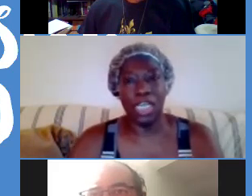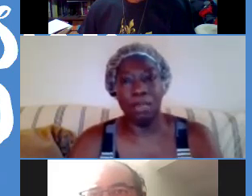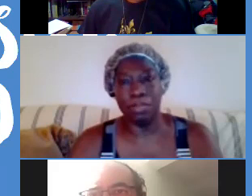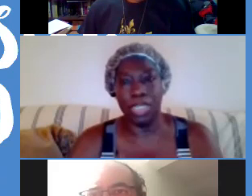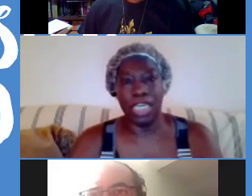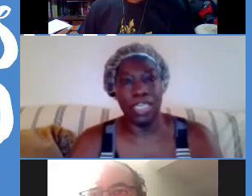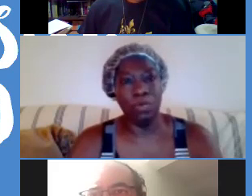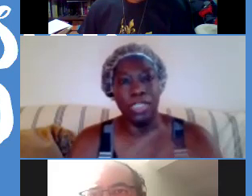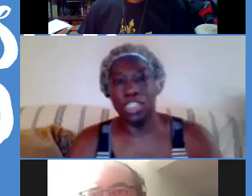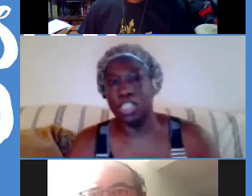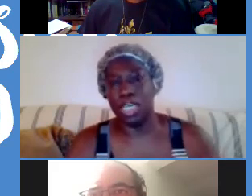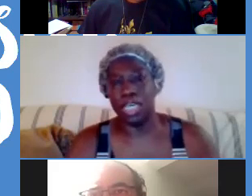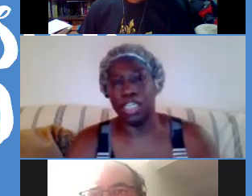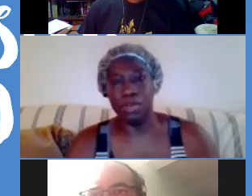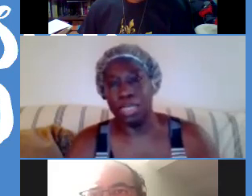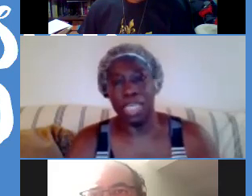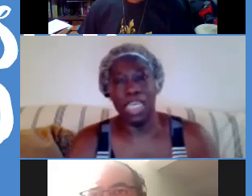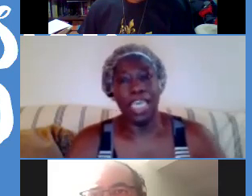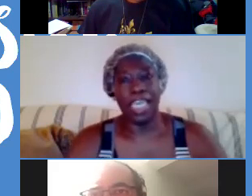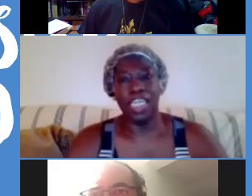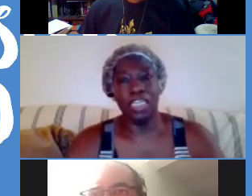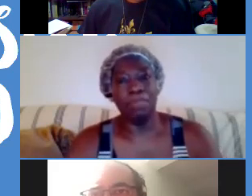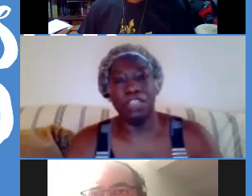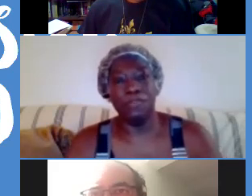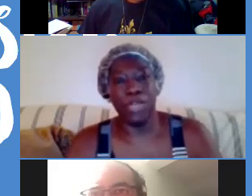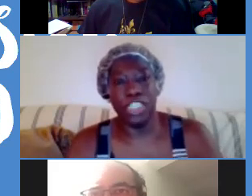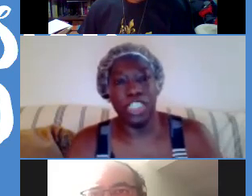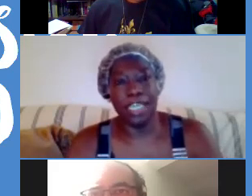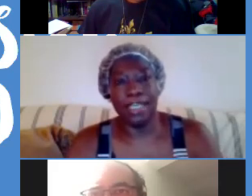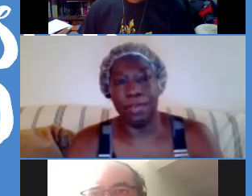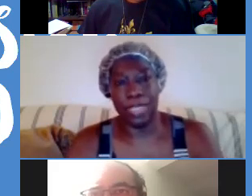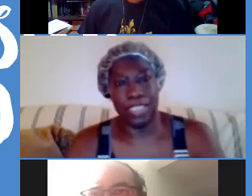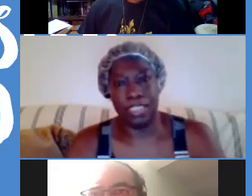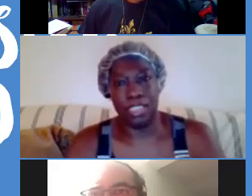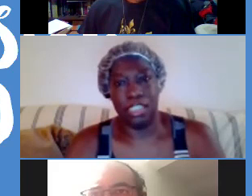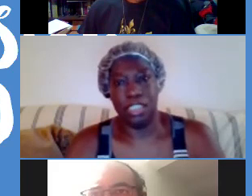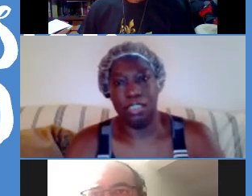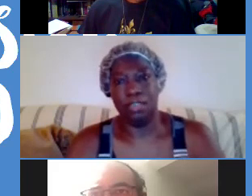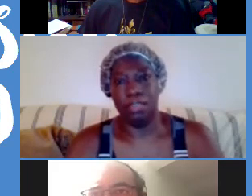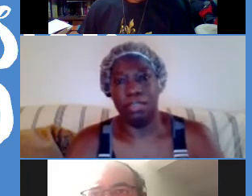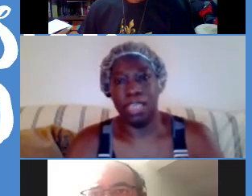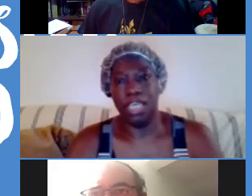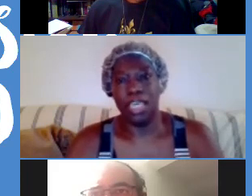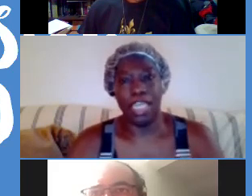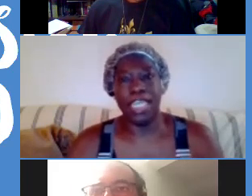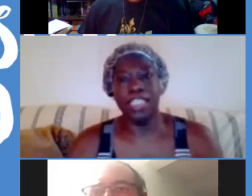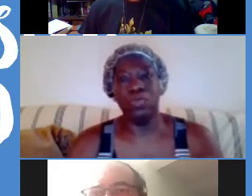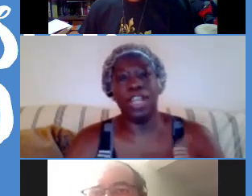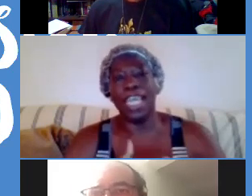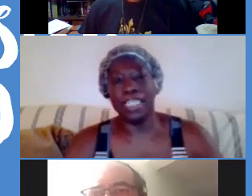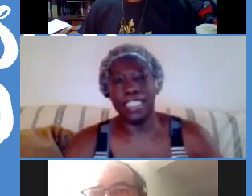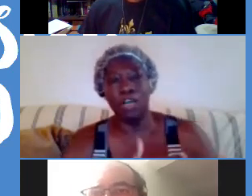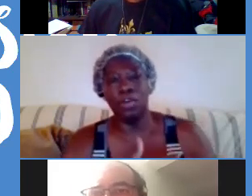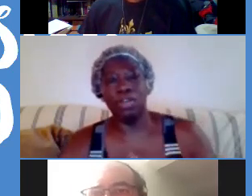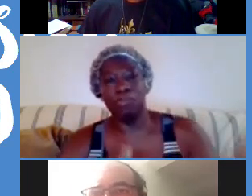went. Gallaudet went to Europe, and he adopted the French Sign Language, Okay, and that's thank where